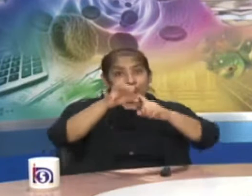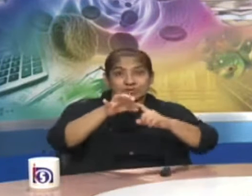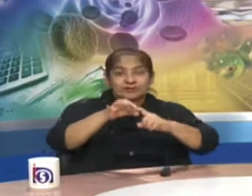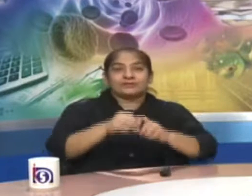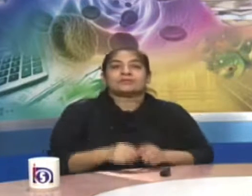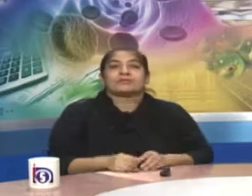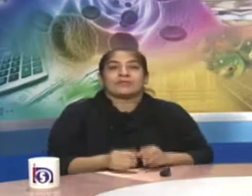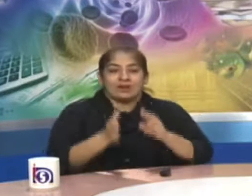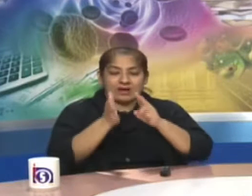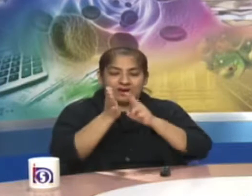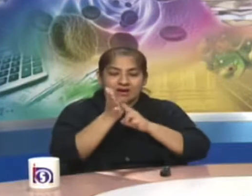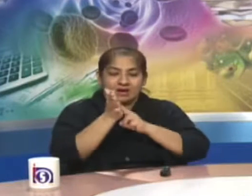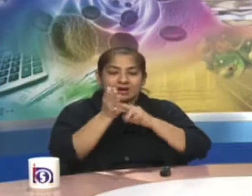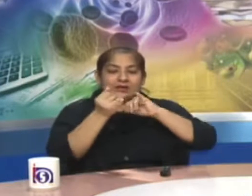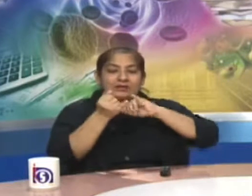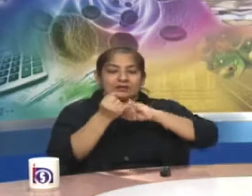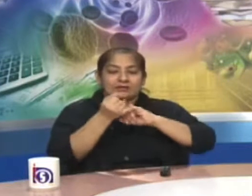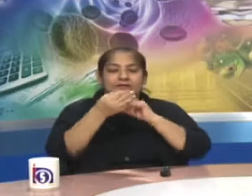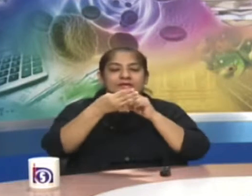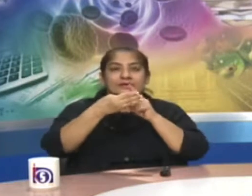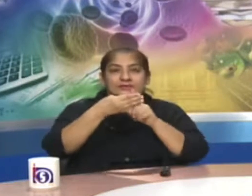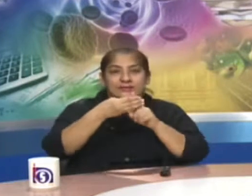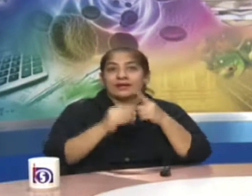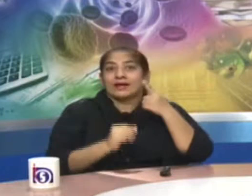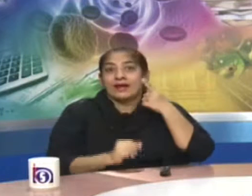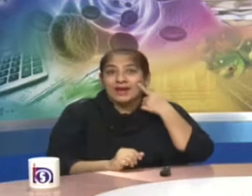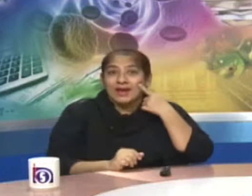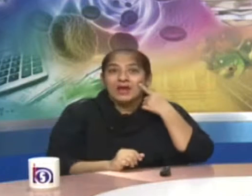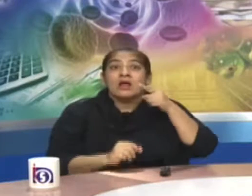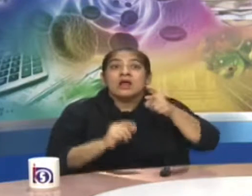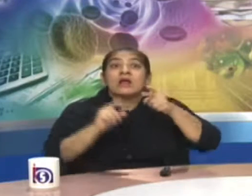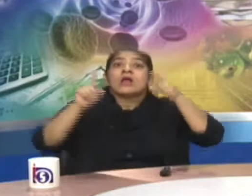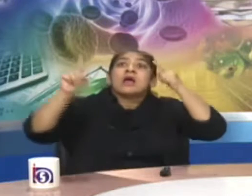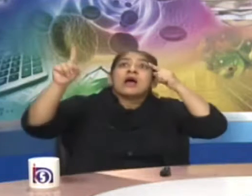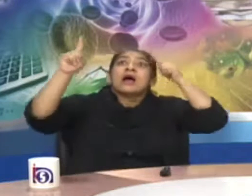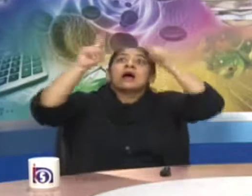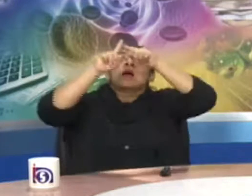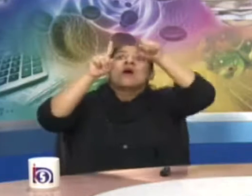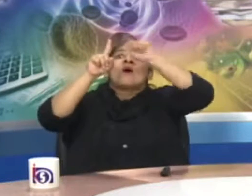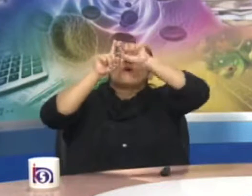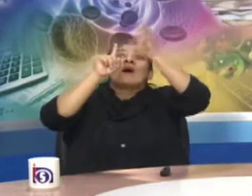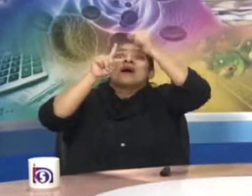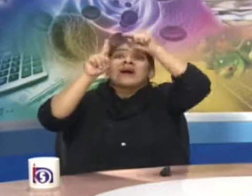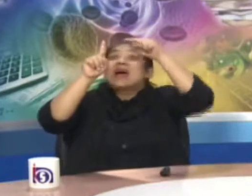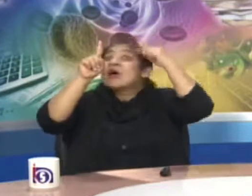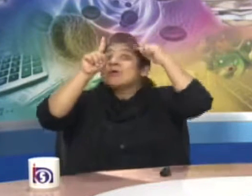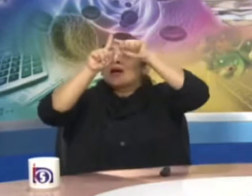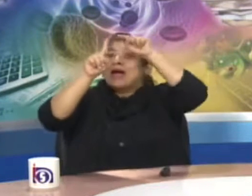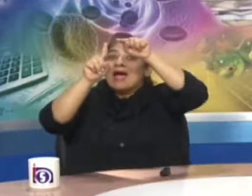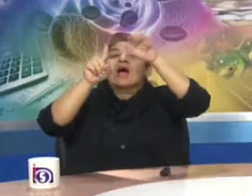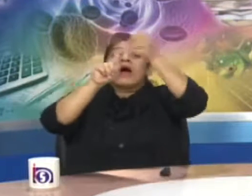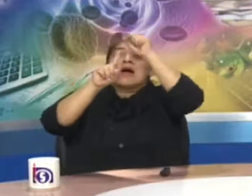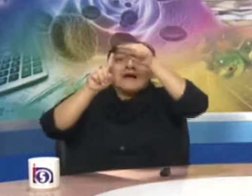Fifth question is, you have to explain the objectives of the